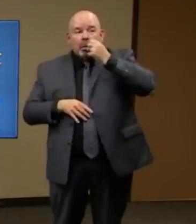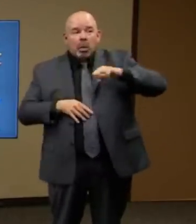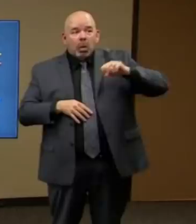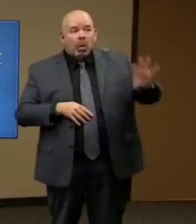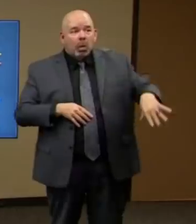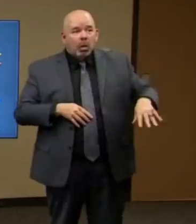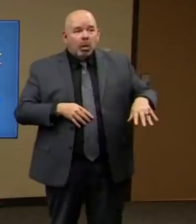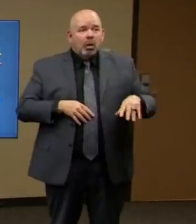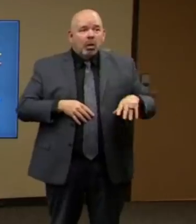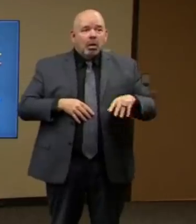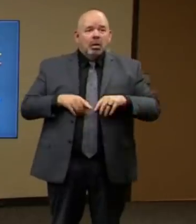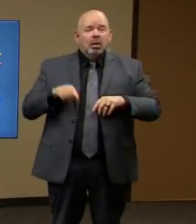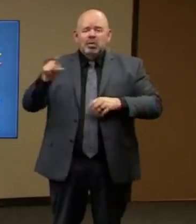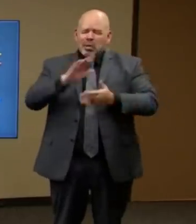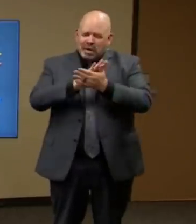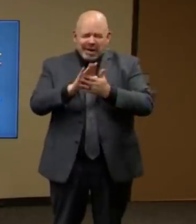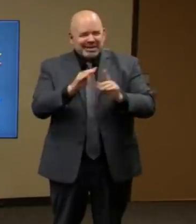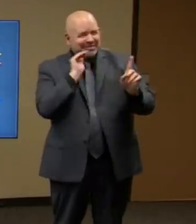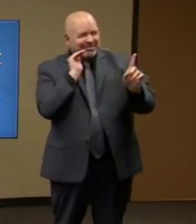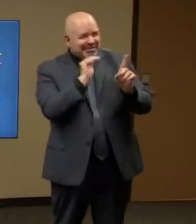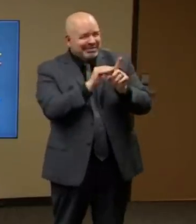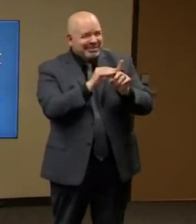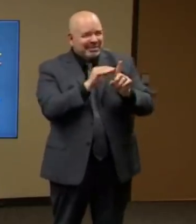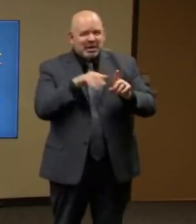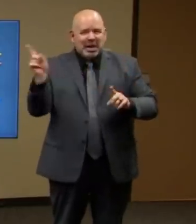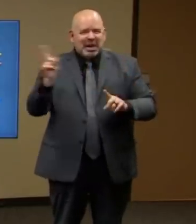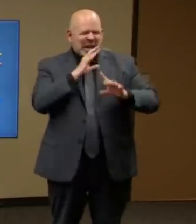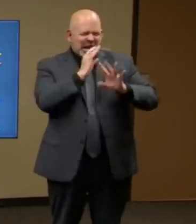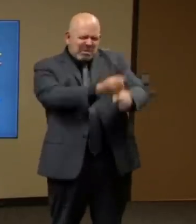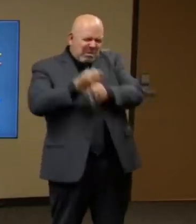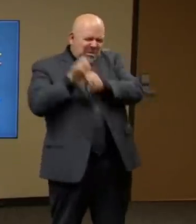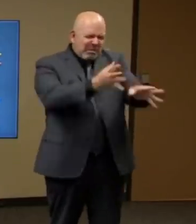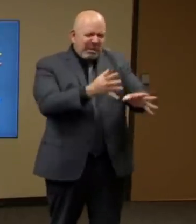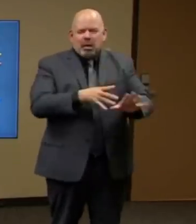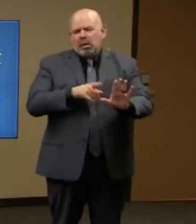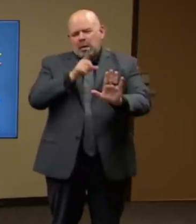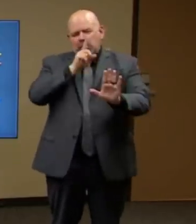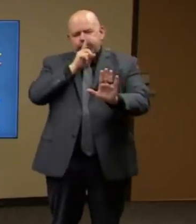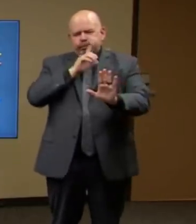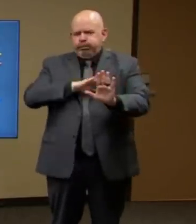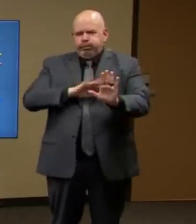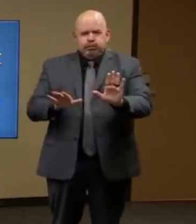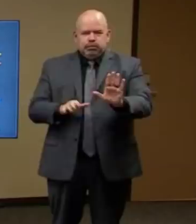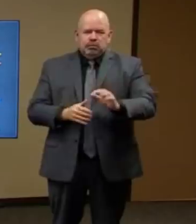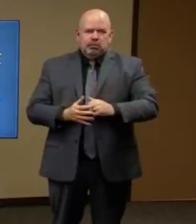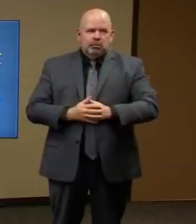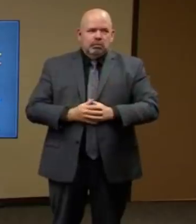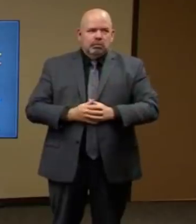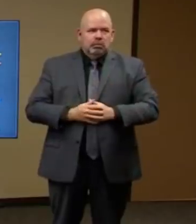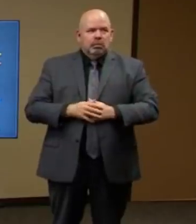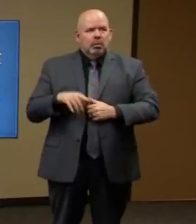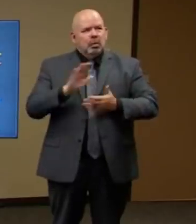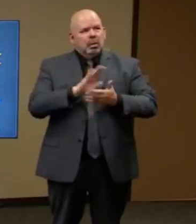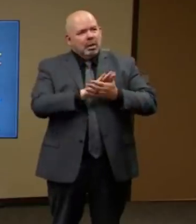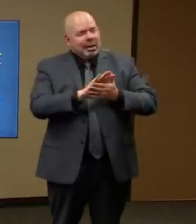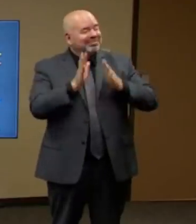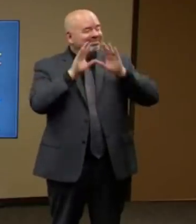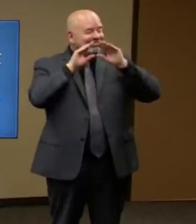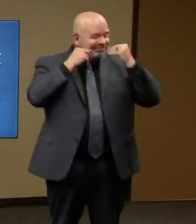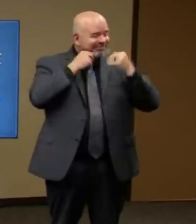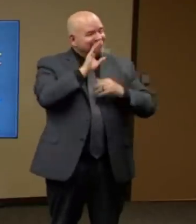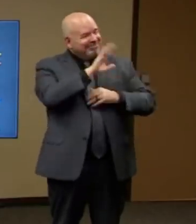Because, it's a scary time, and we need to show grace to one another. But we will get through it if we all move